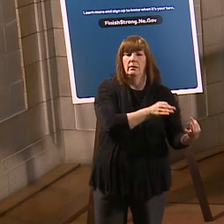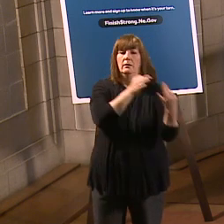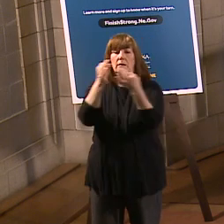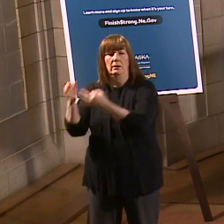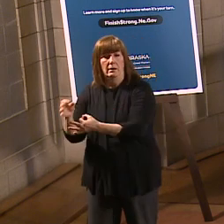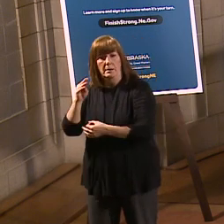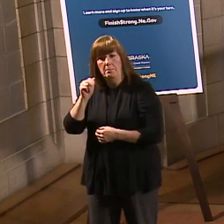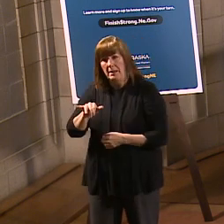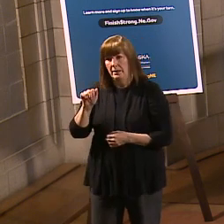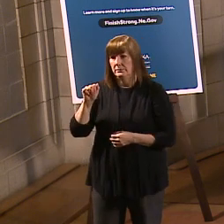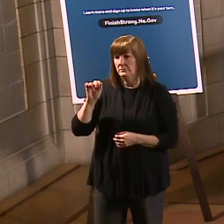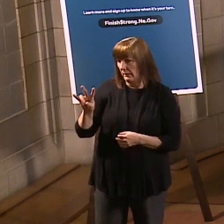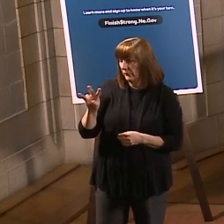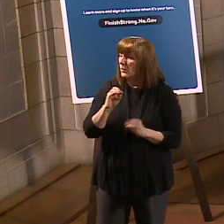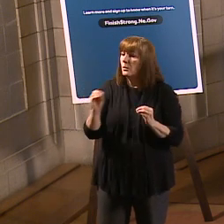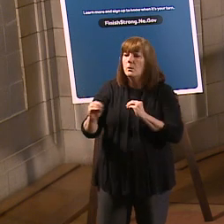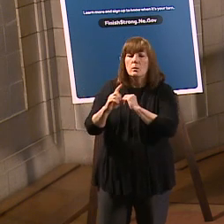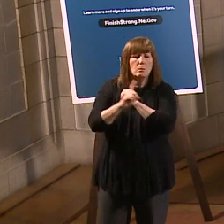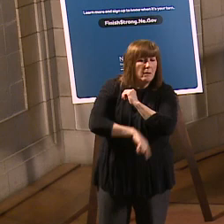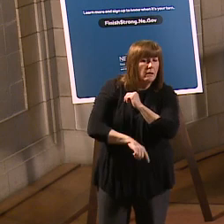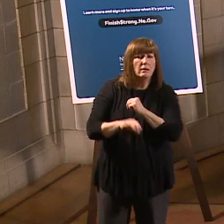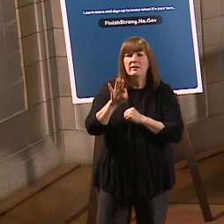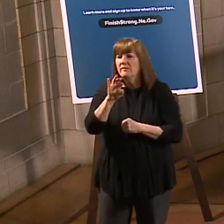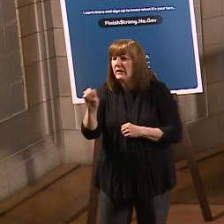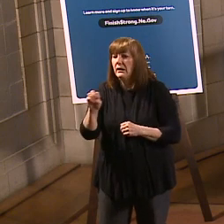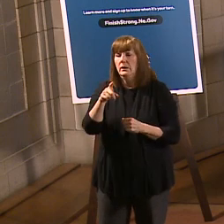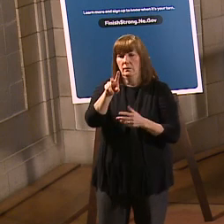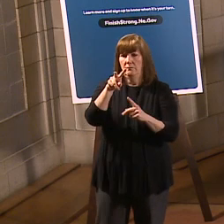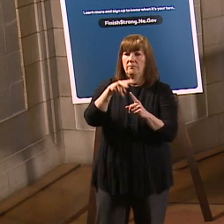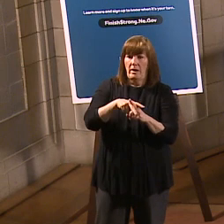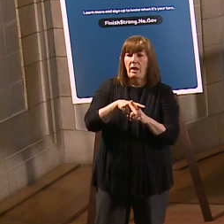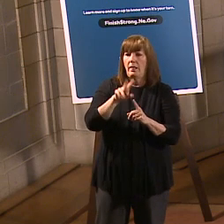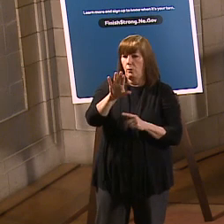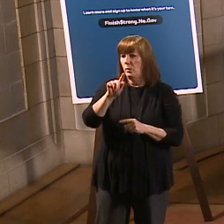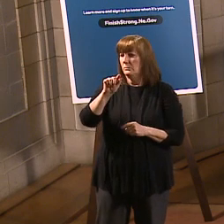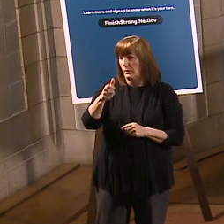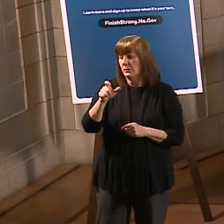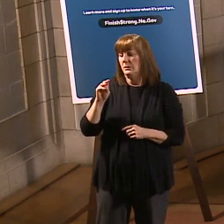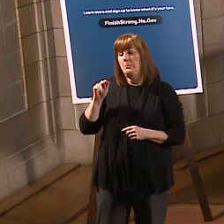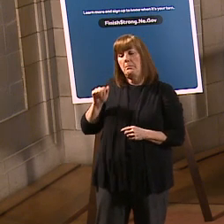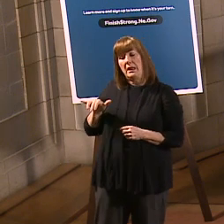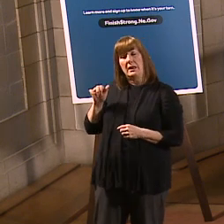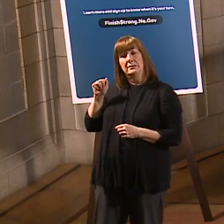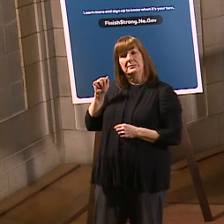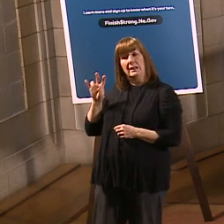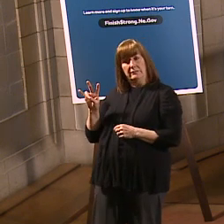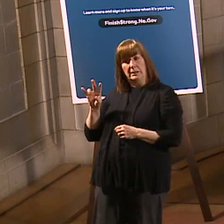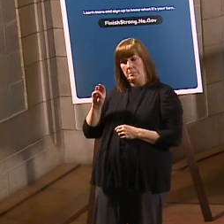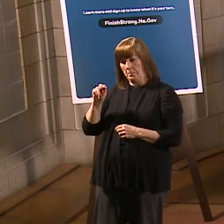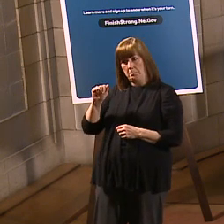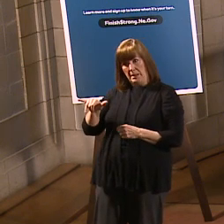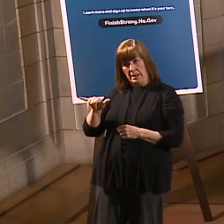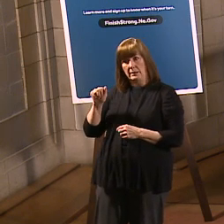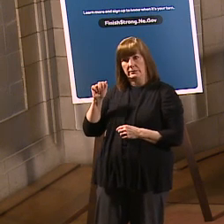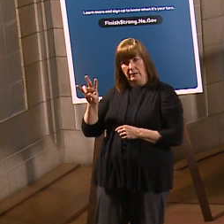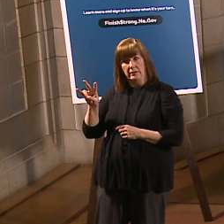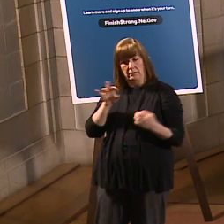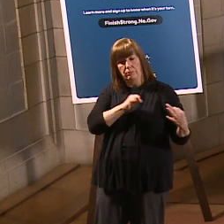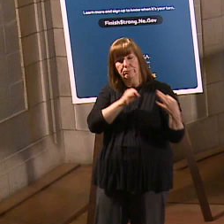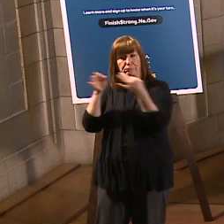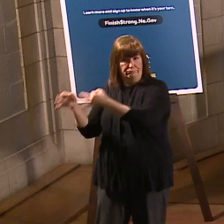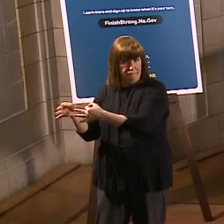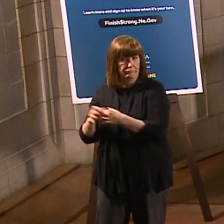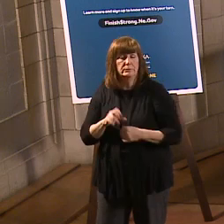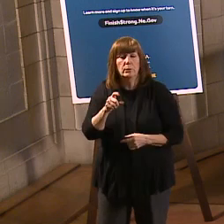or whatever for filing on May 17th. So yes, Nebraska will be essentially moving our deadline back as well to May